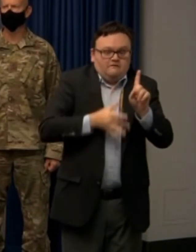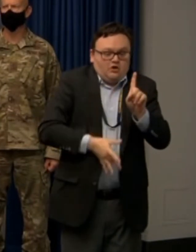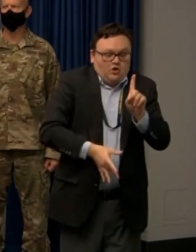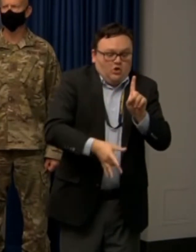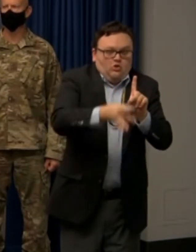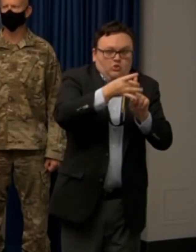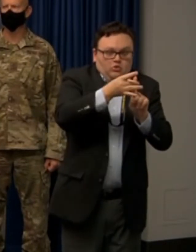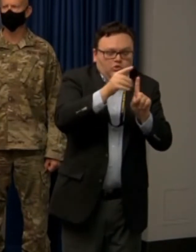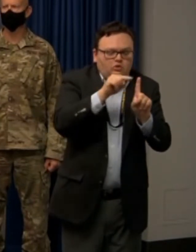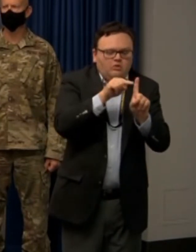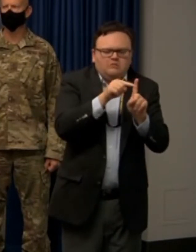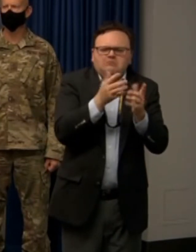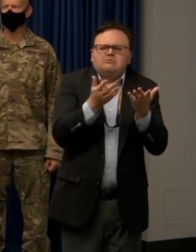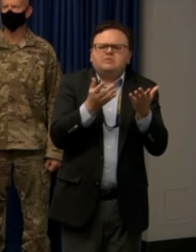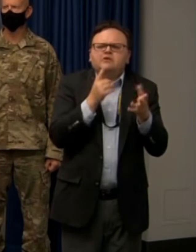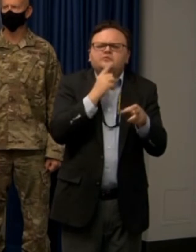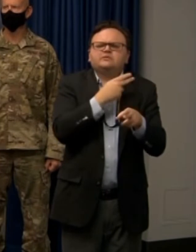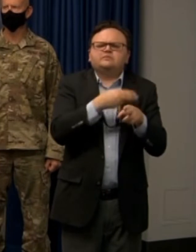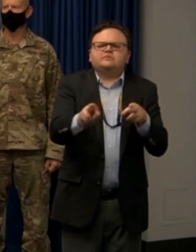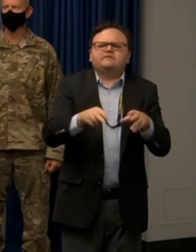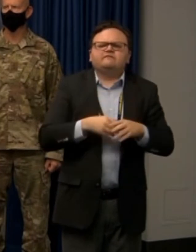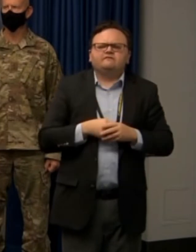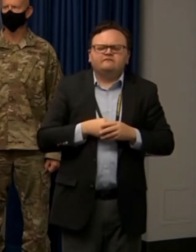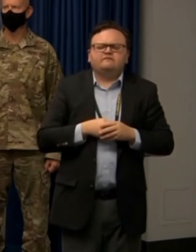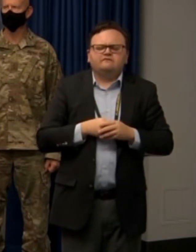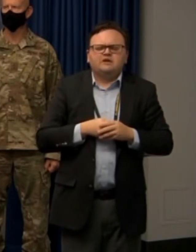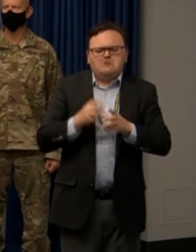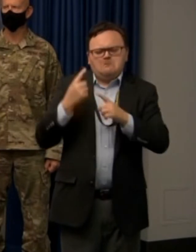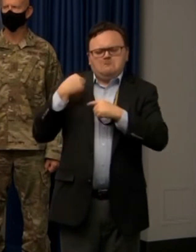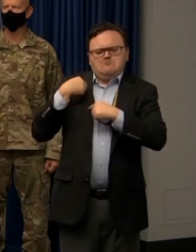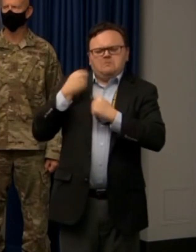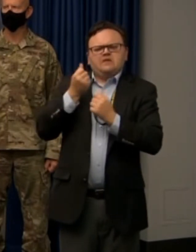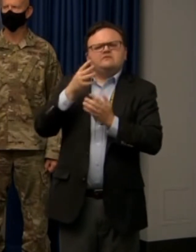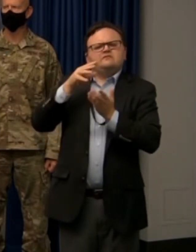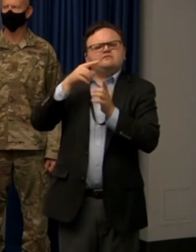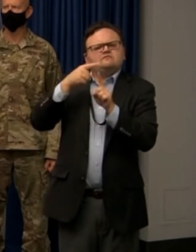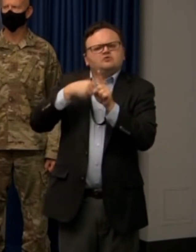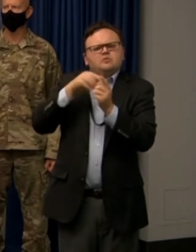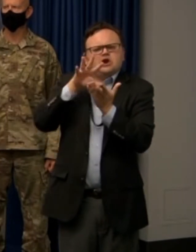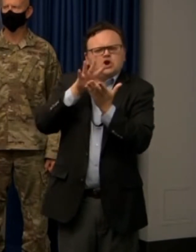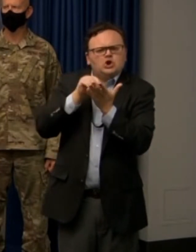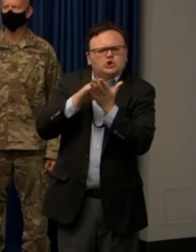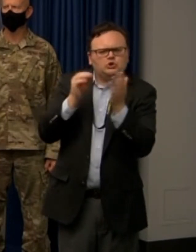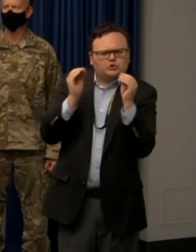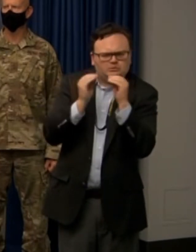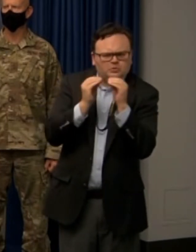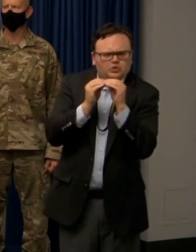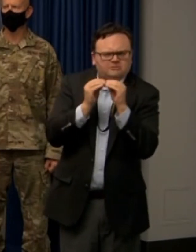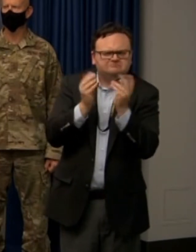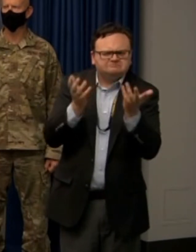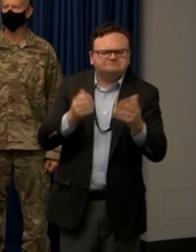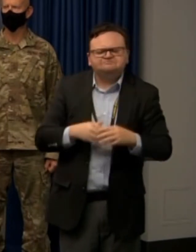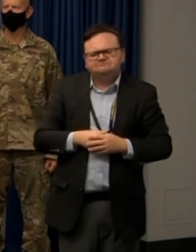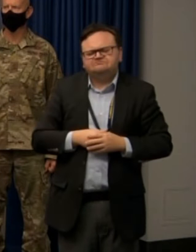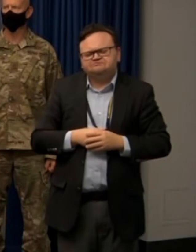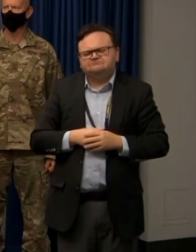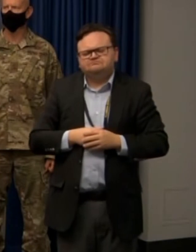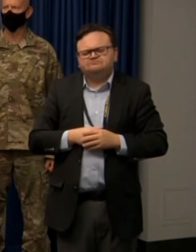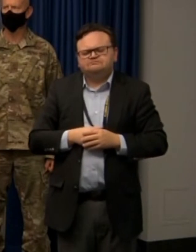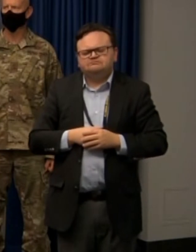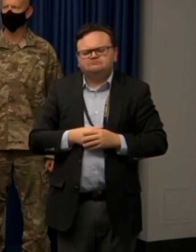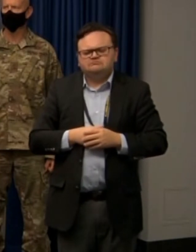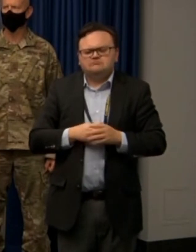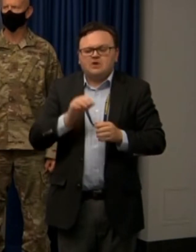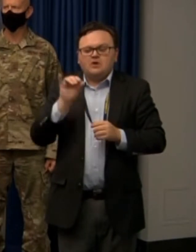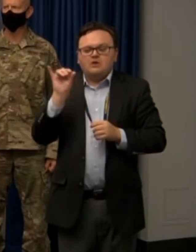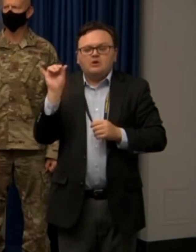more than we probably did a couple months ago, the extent to which these PCR tests are doing, the live virus. We're also working on